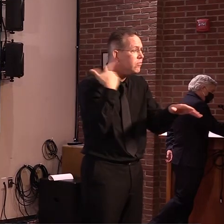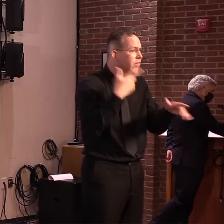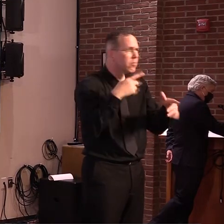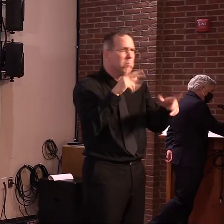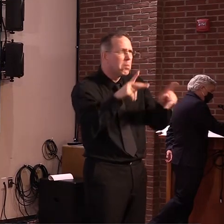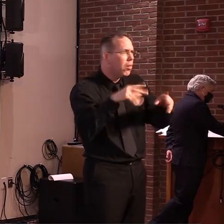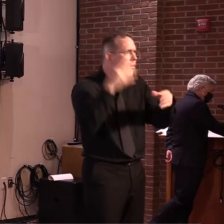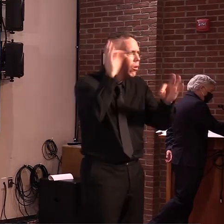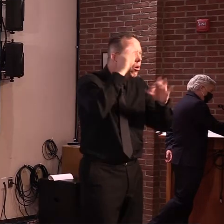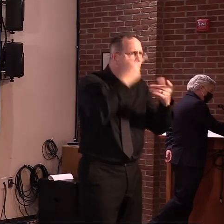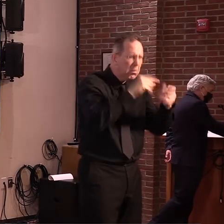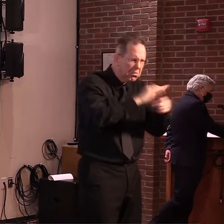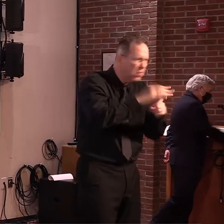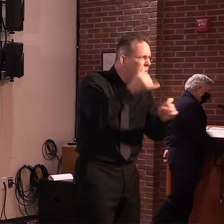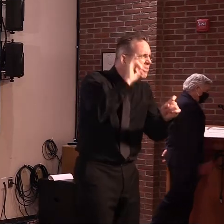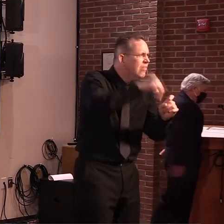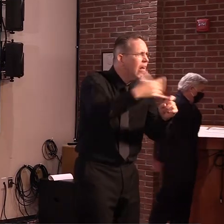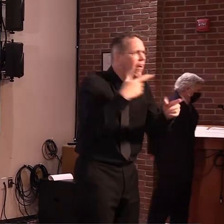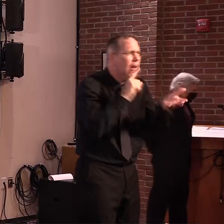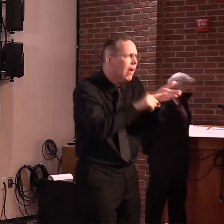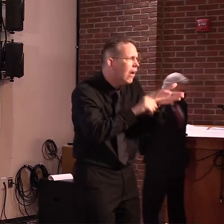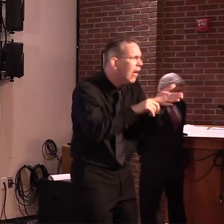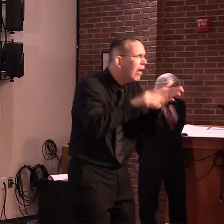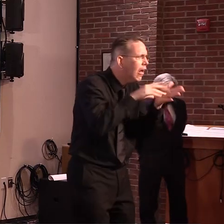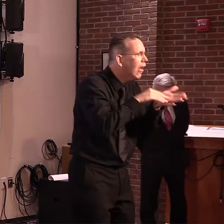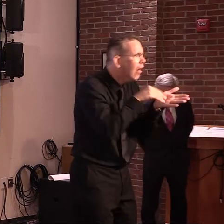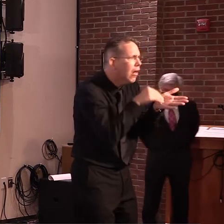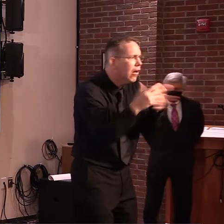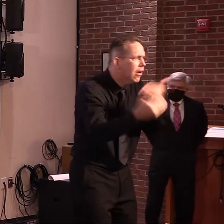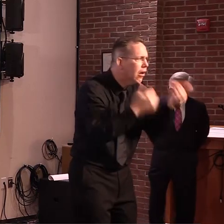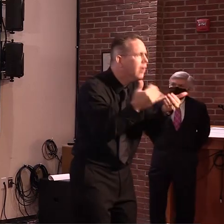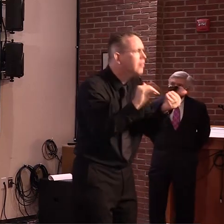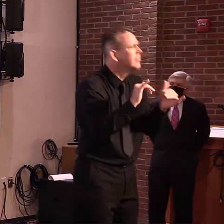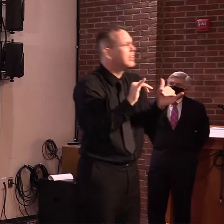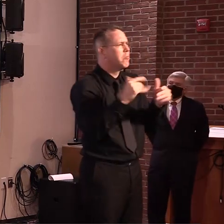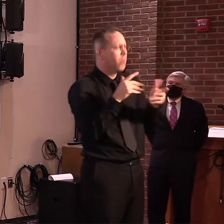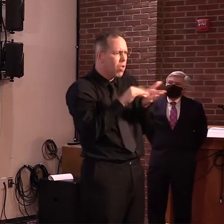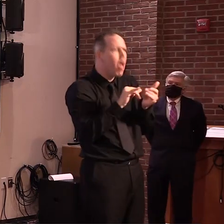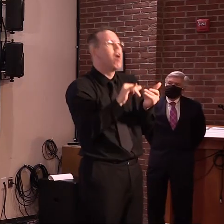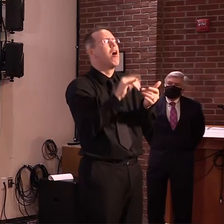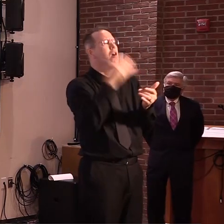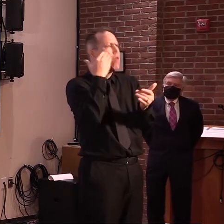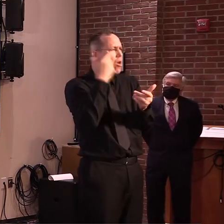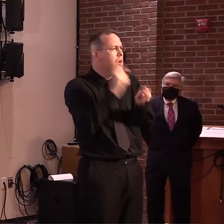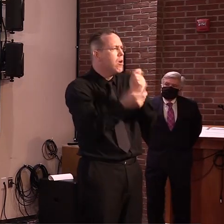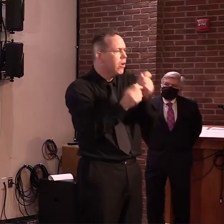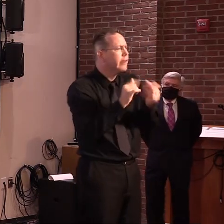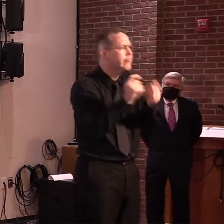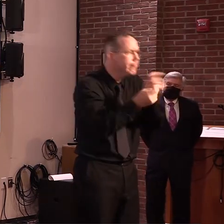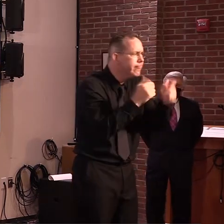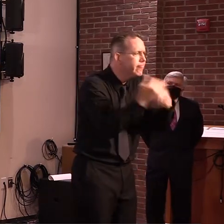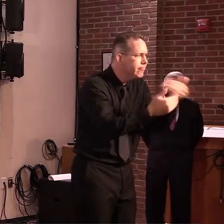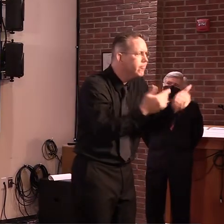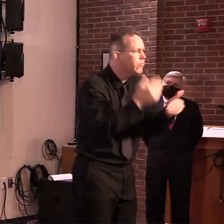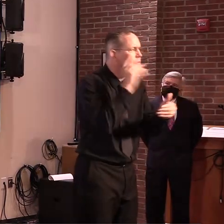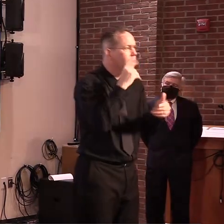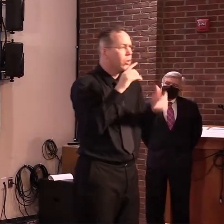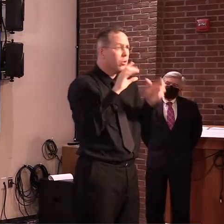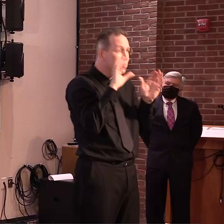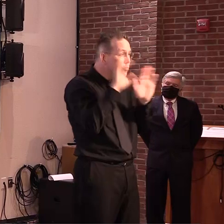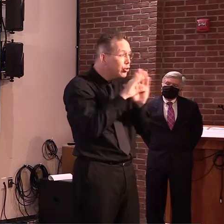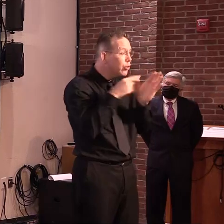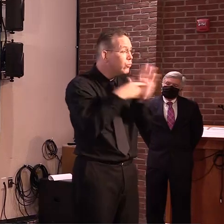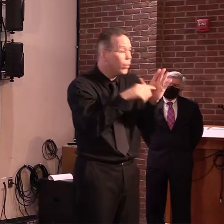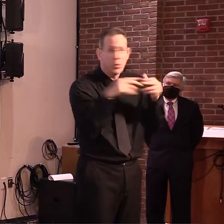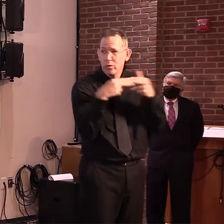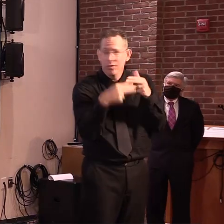you the graph of those huge spike in cases in the beginning and how we